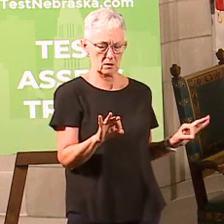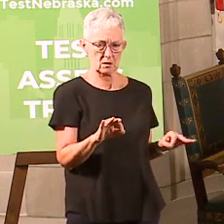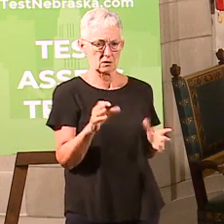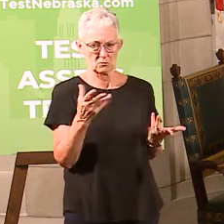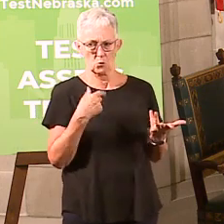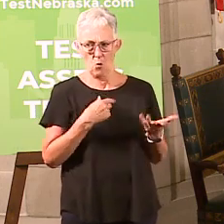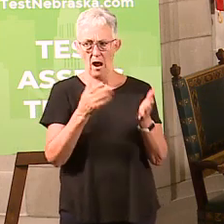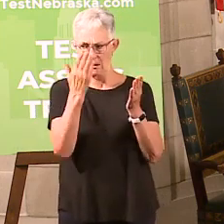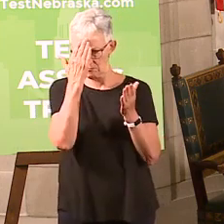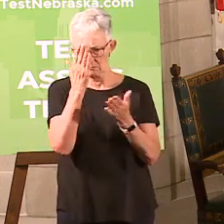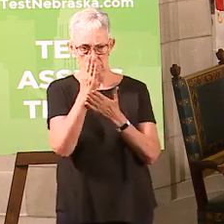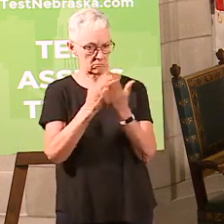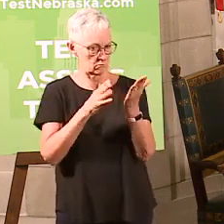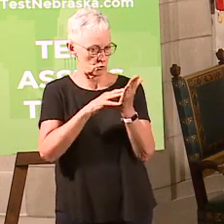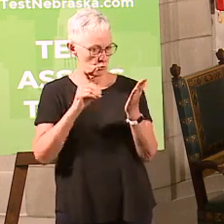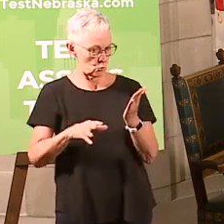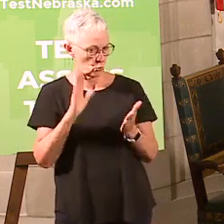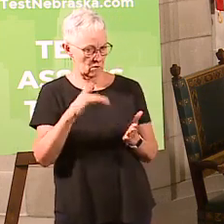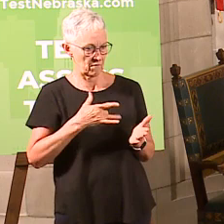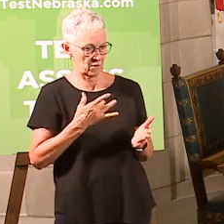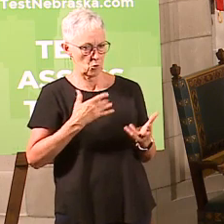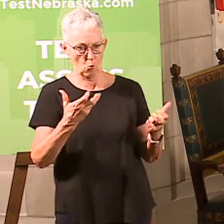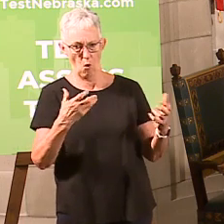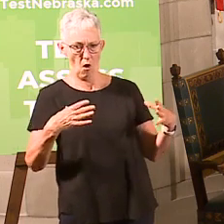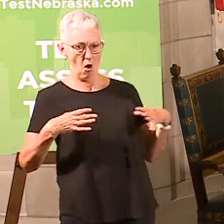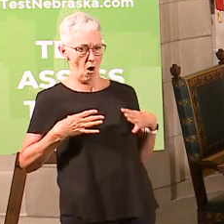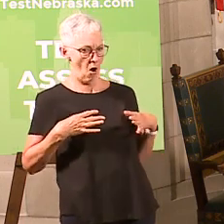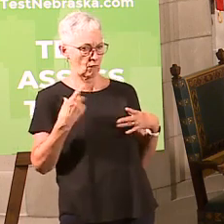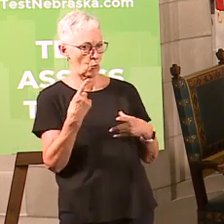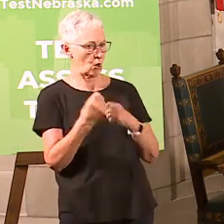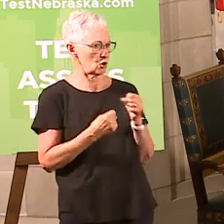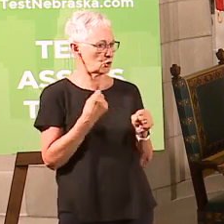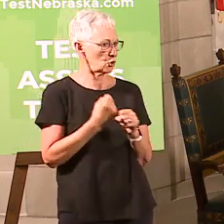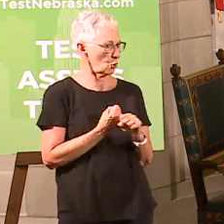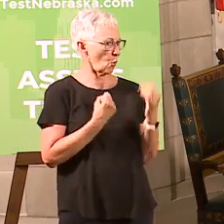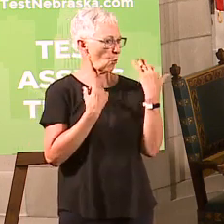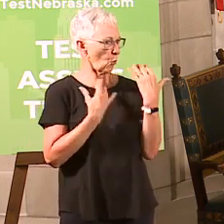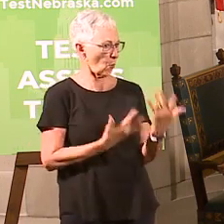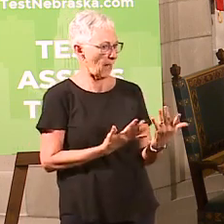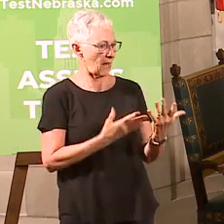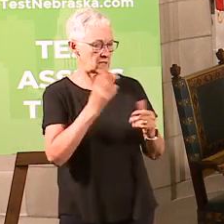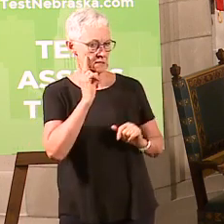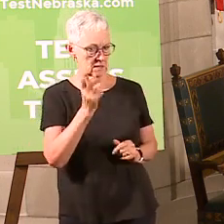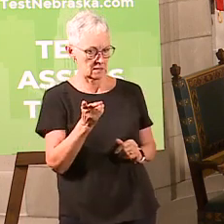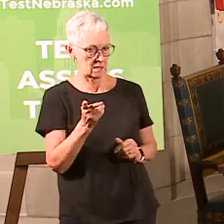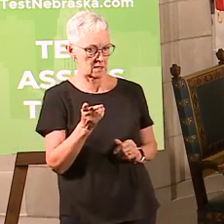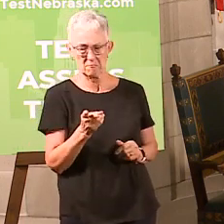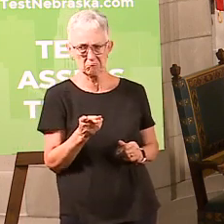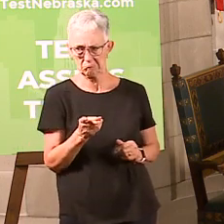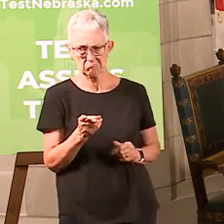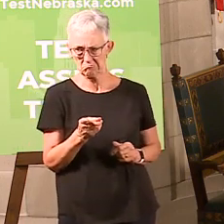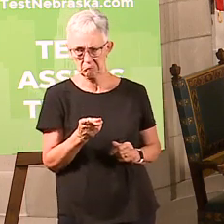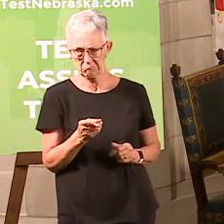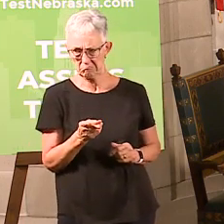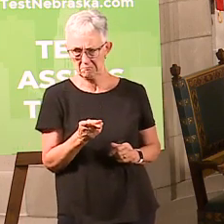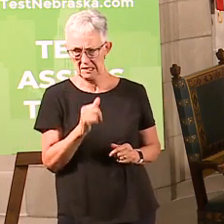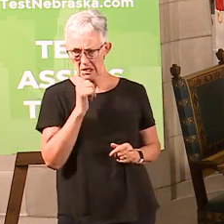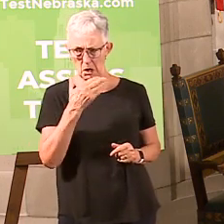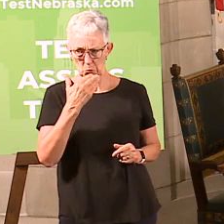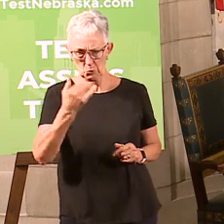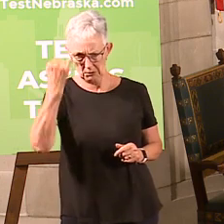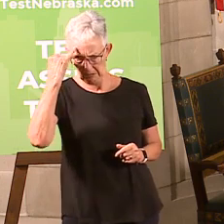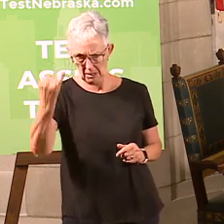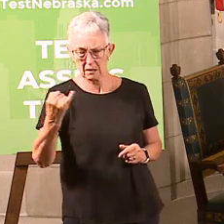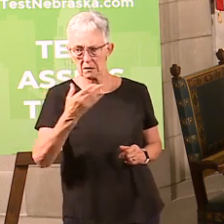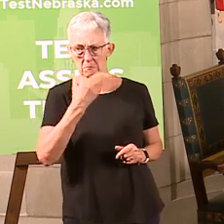not going to some sort of educational post-secondary program? We have options for online, in-person, and even the in-person education will be